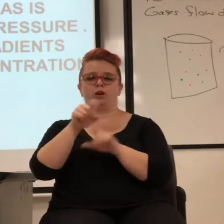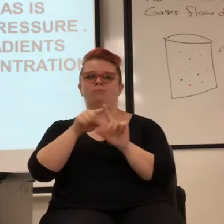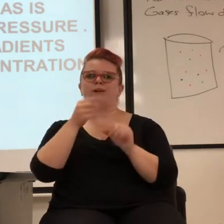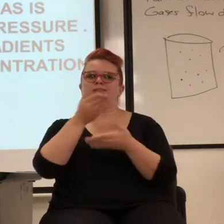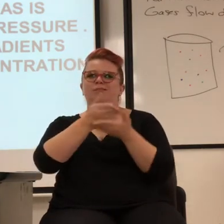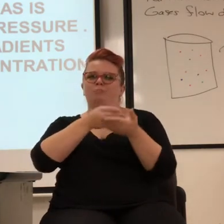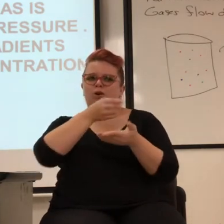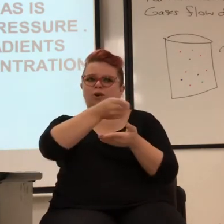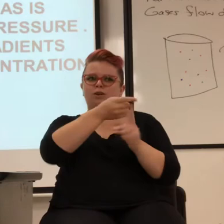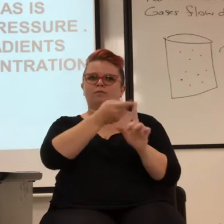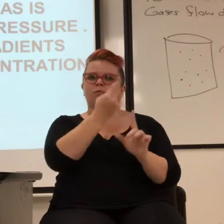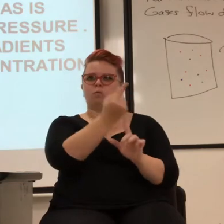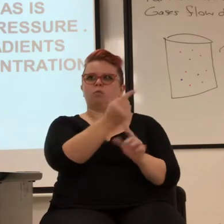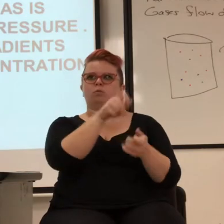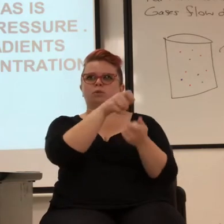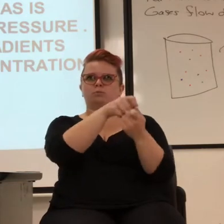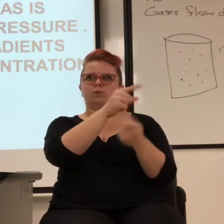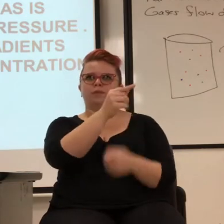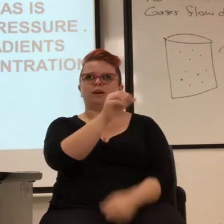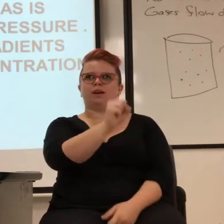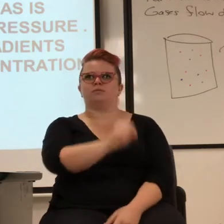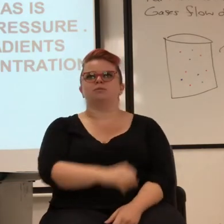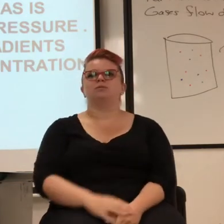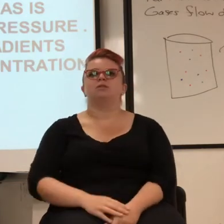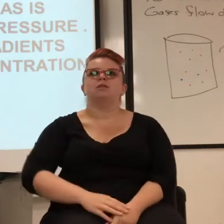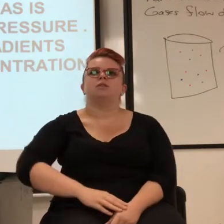So 5 and 2